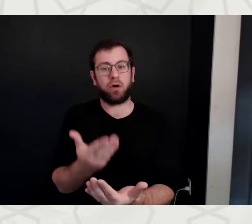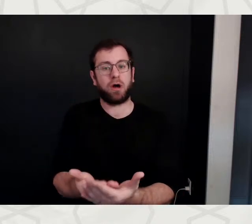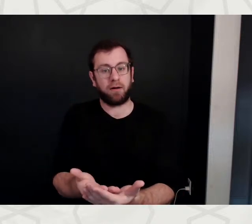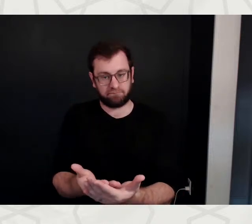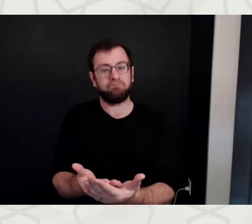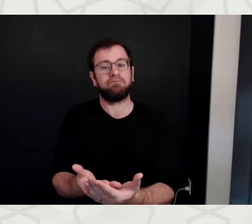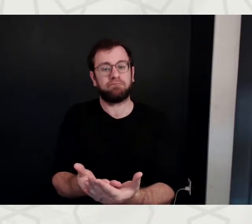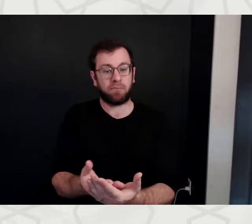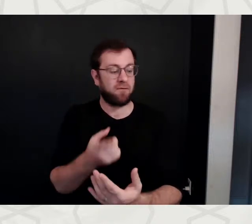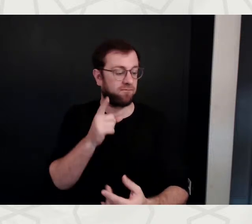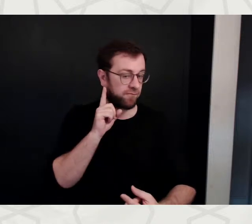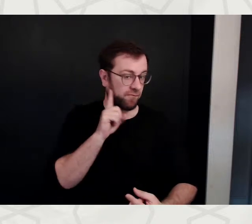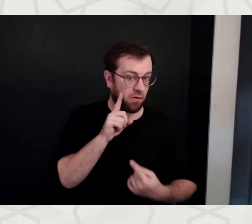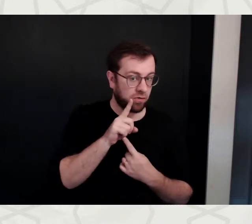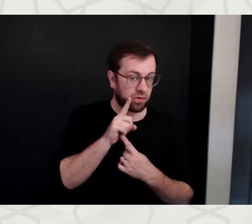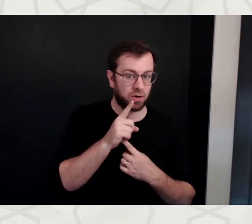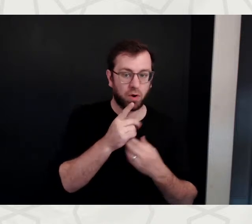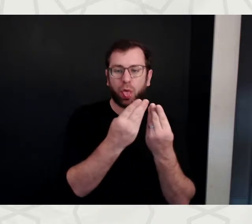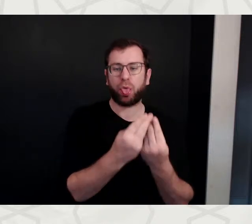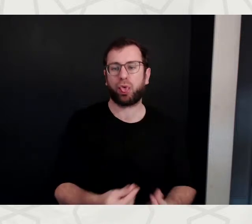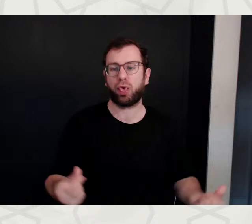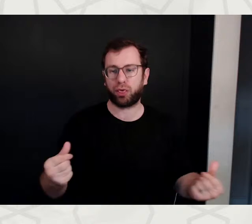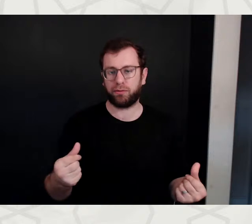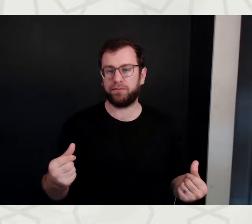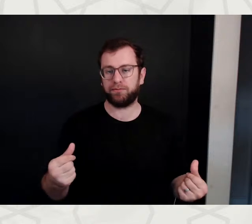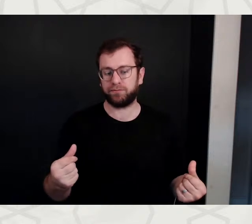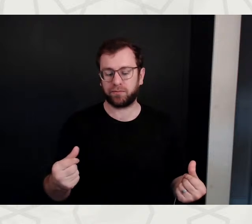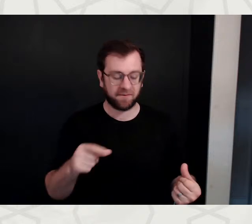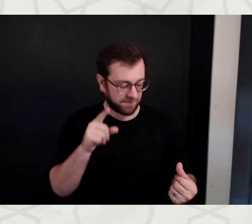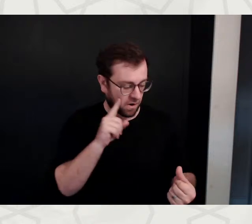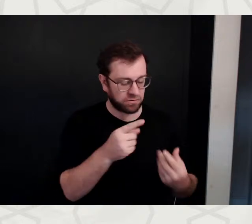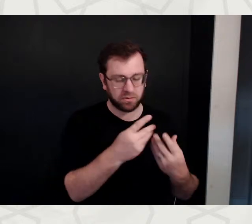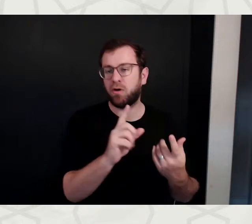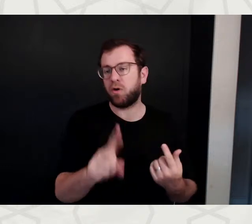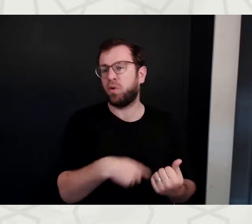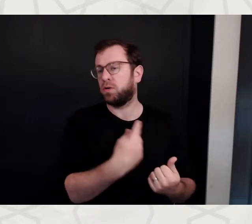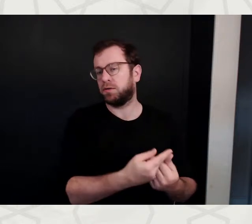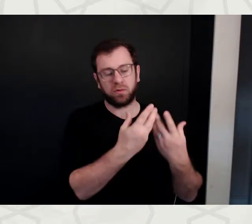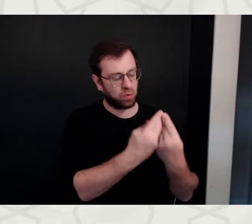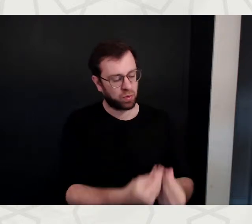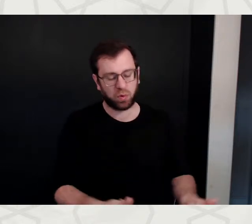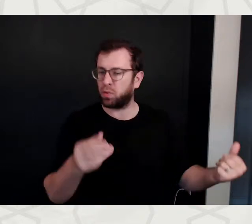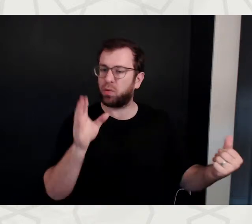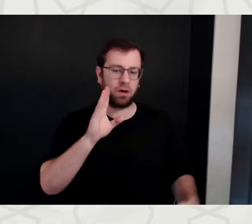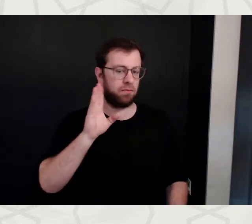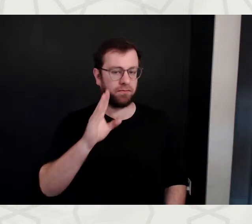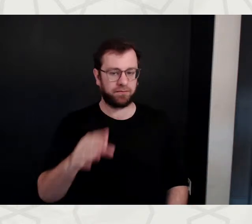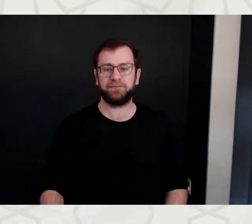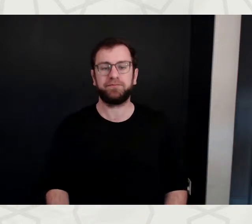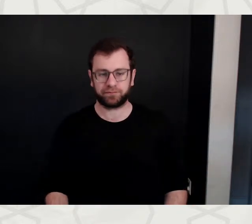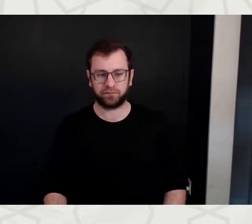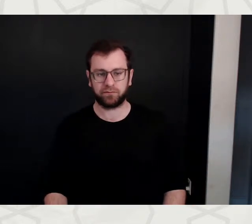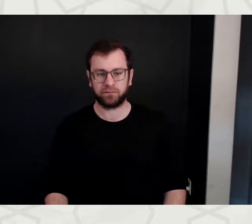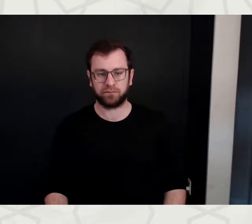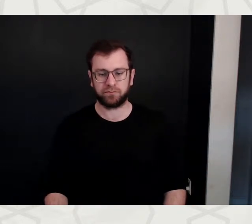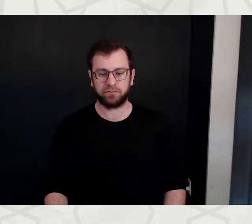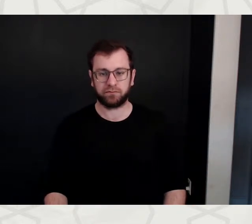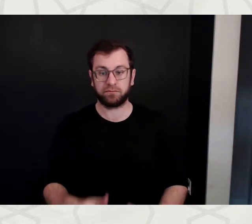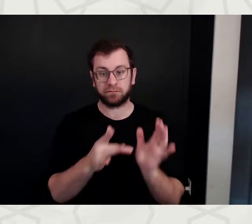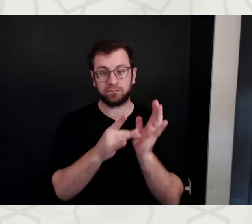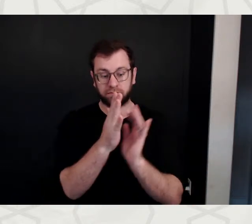Surely falsehood is ever bound to vanish. Isa alayhi